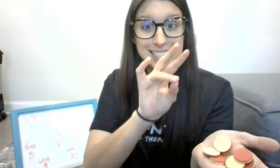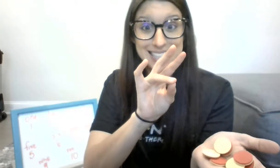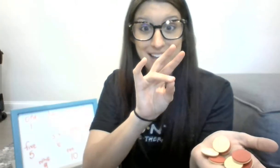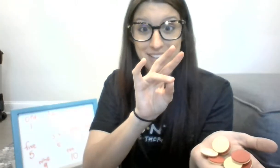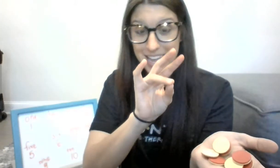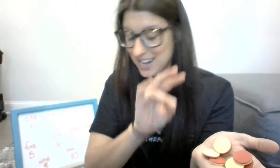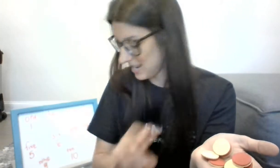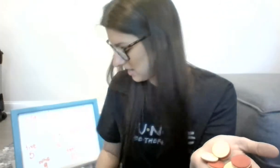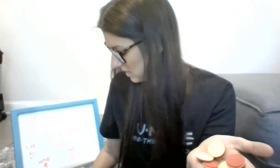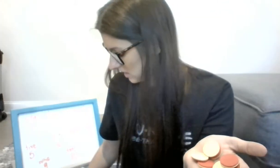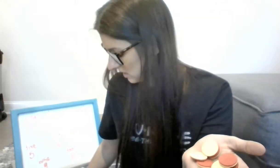7,